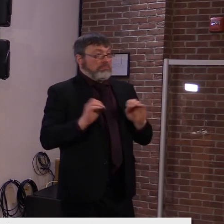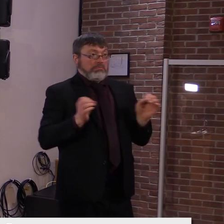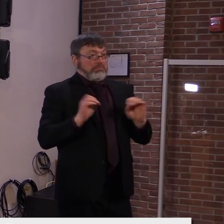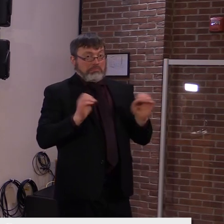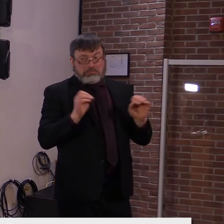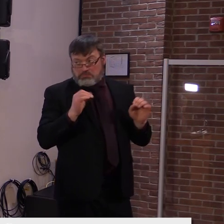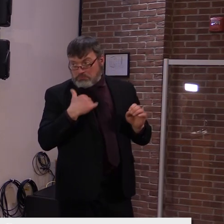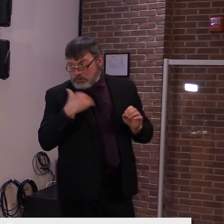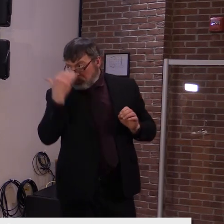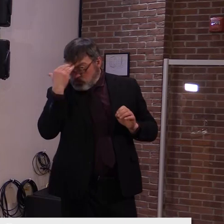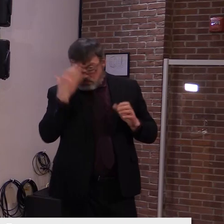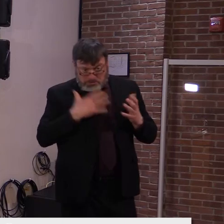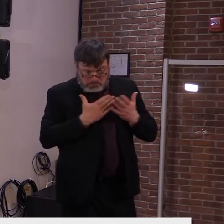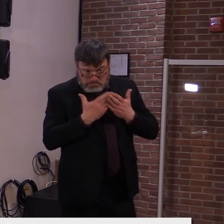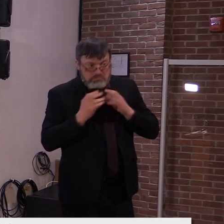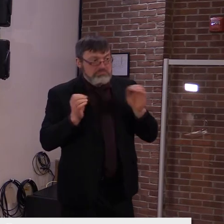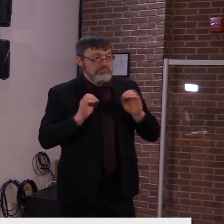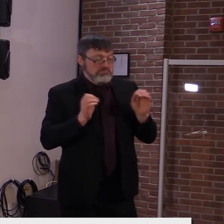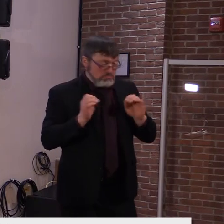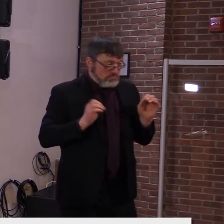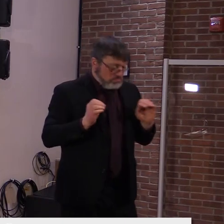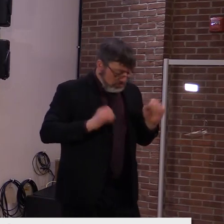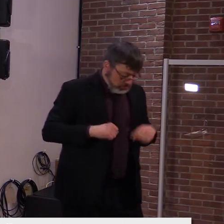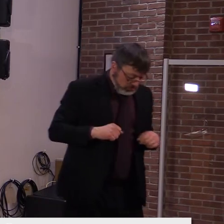Okay, thank you very much.